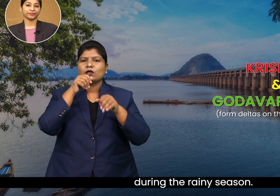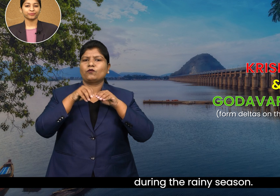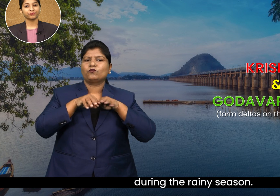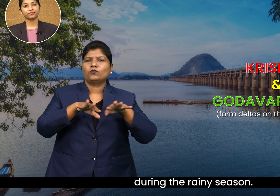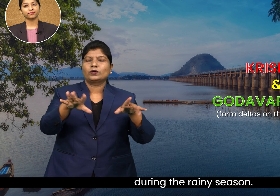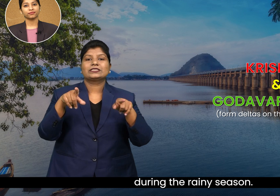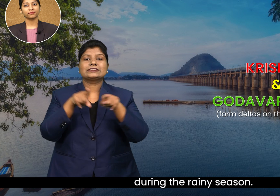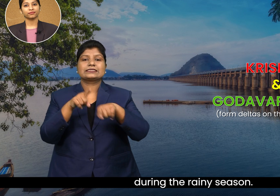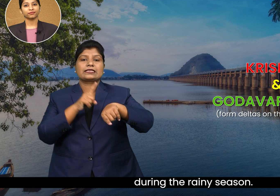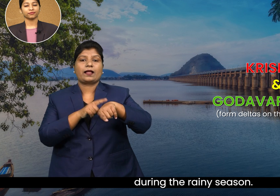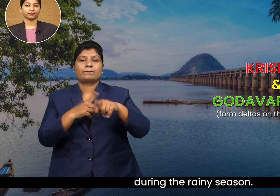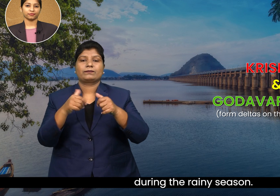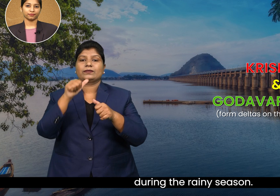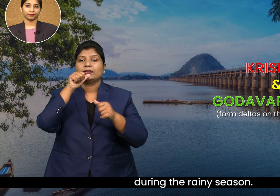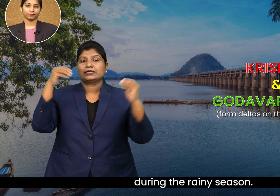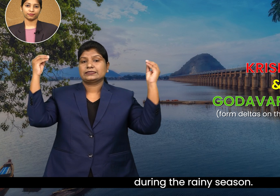season.